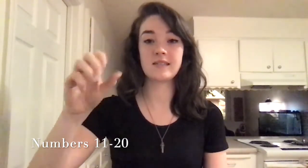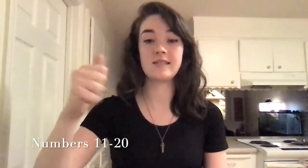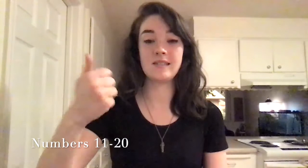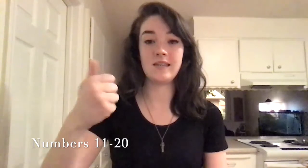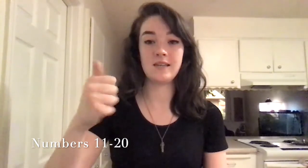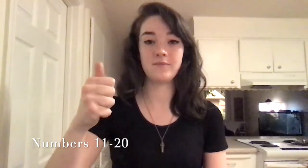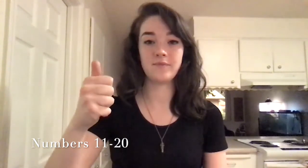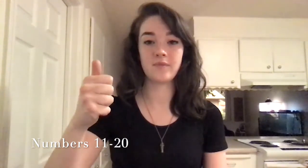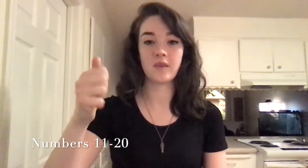16,